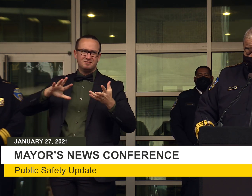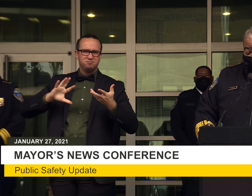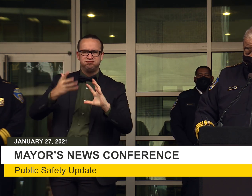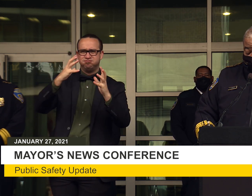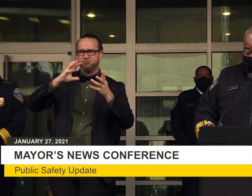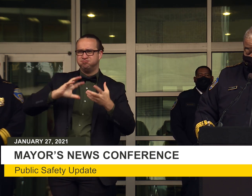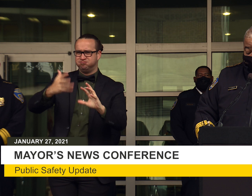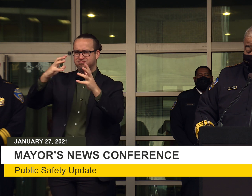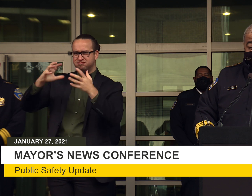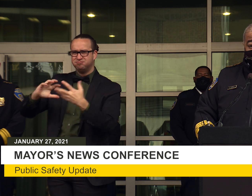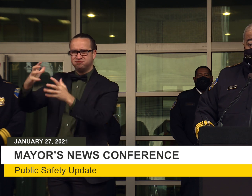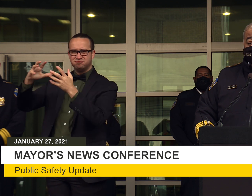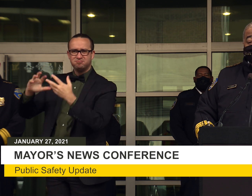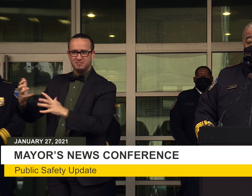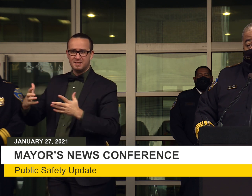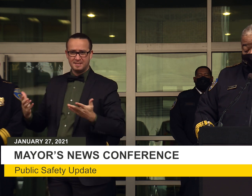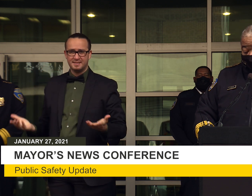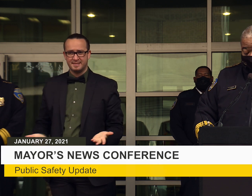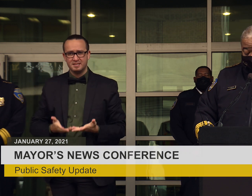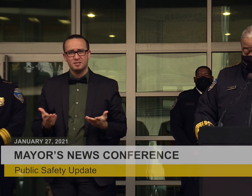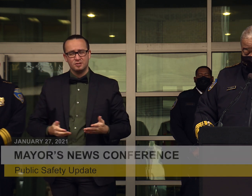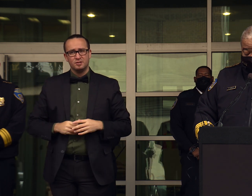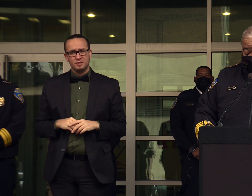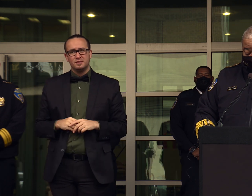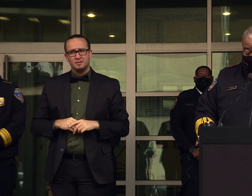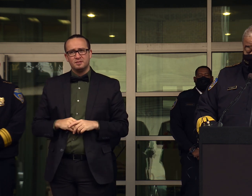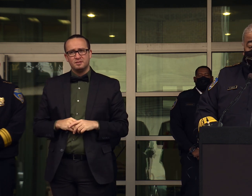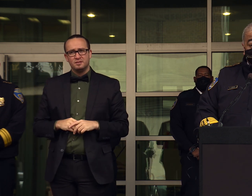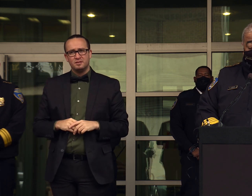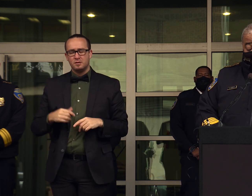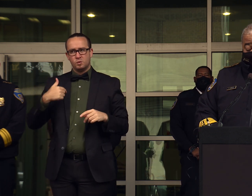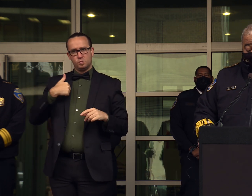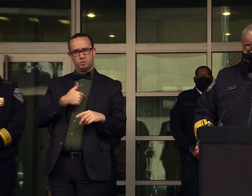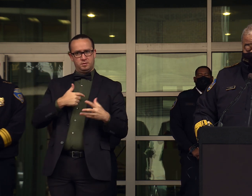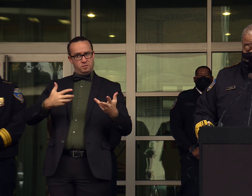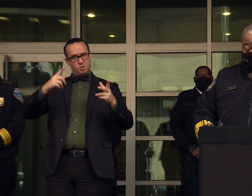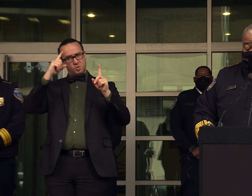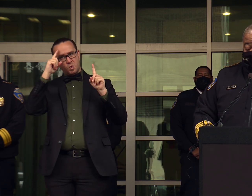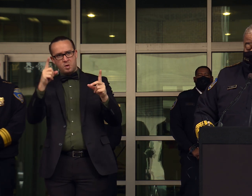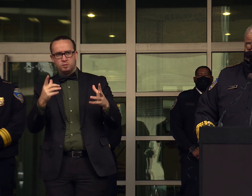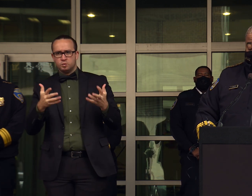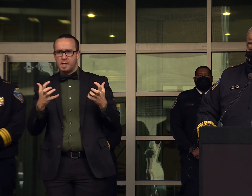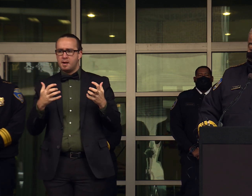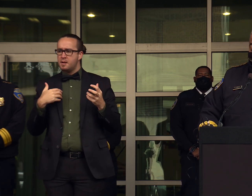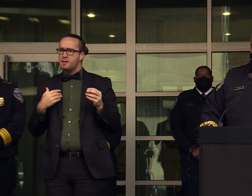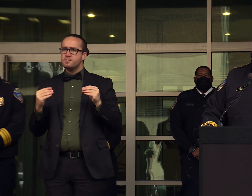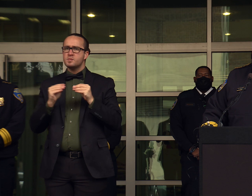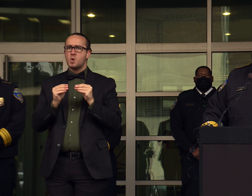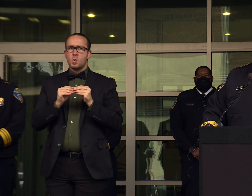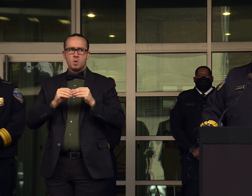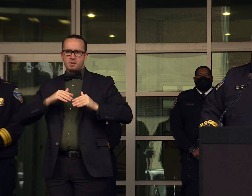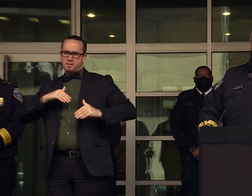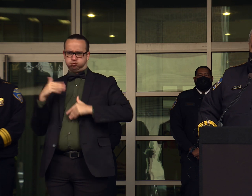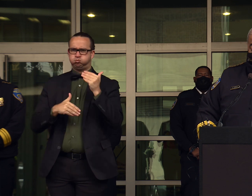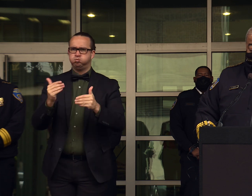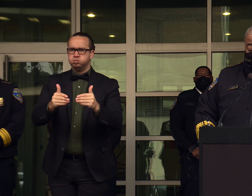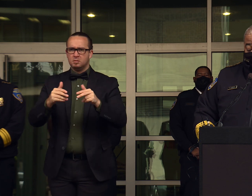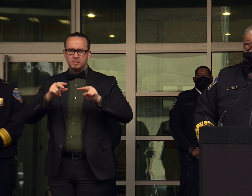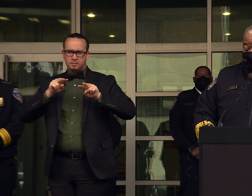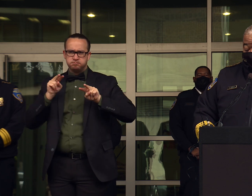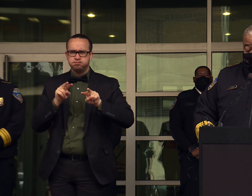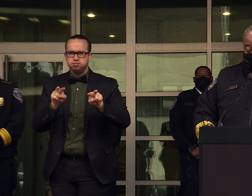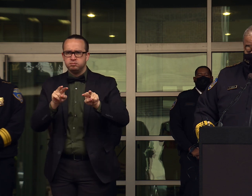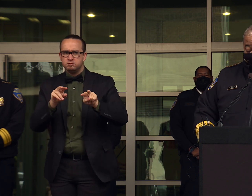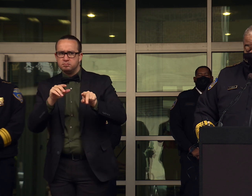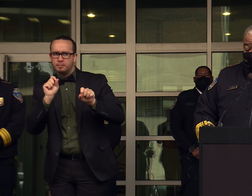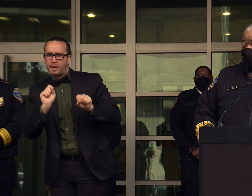any displacement of crime and gain near real-time intelligence on potential crime. So I want to thank Mayor Scott, his team, the